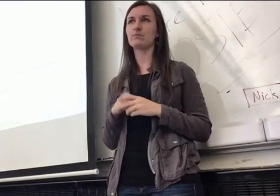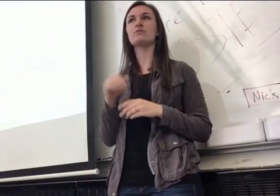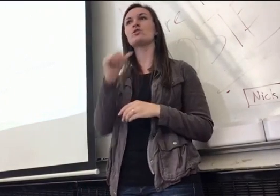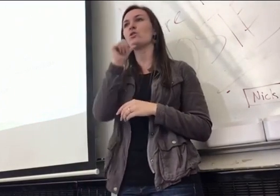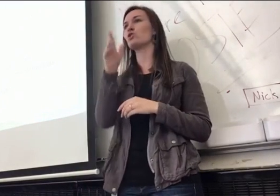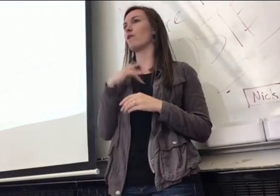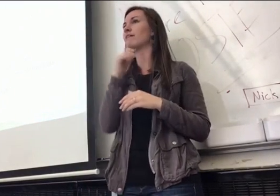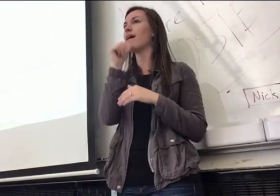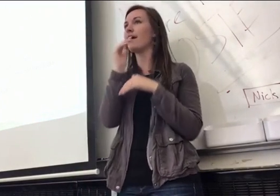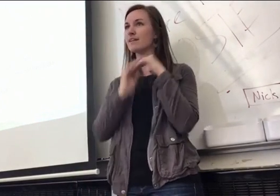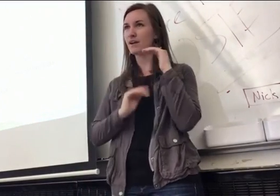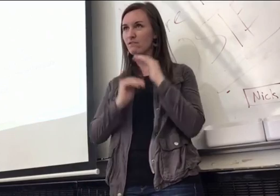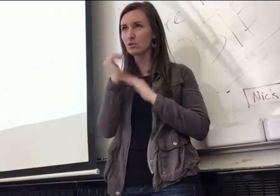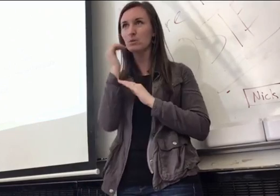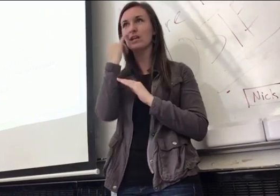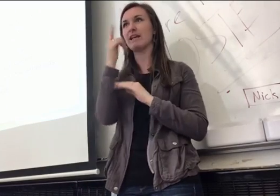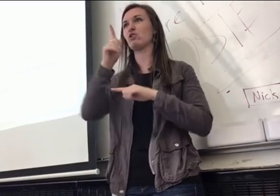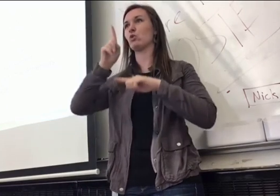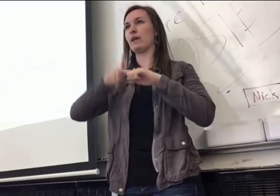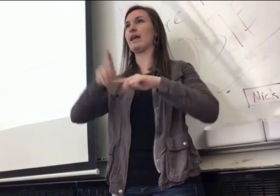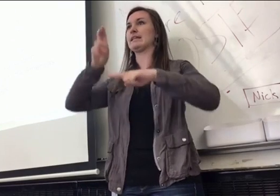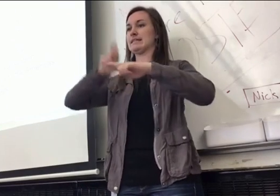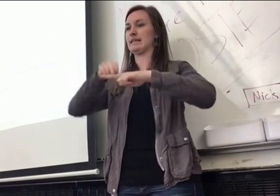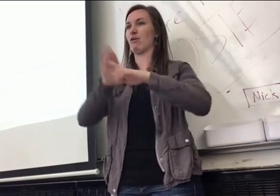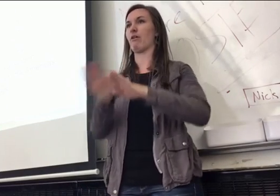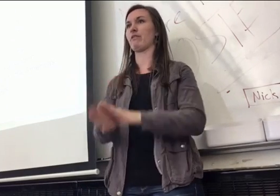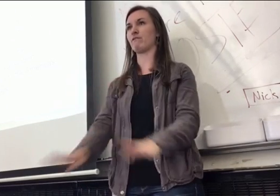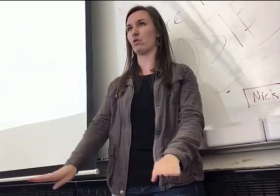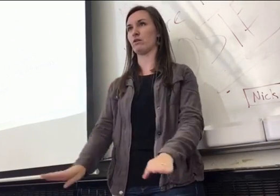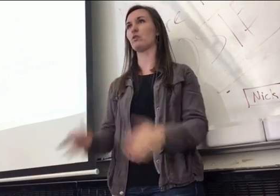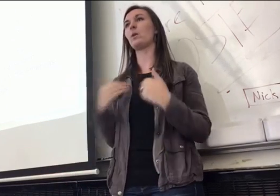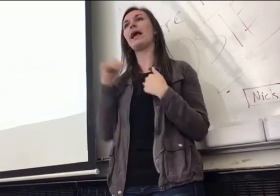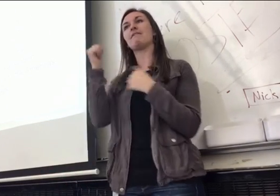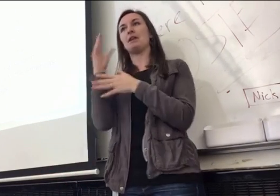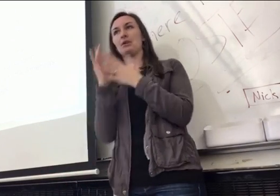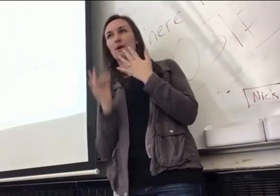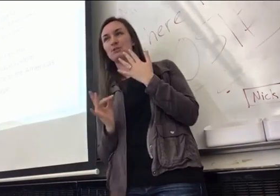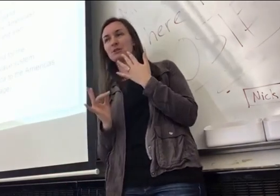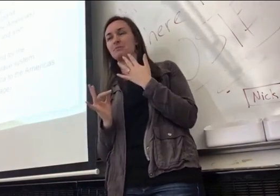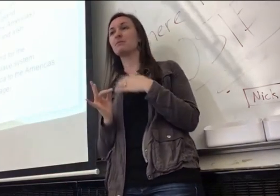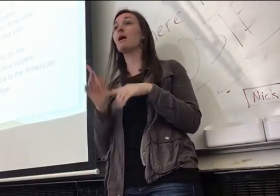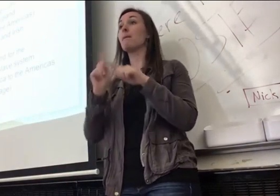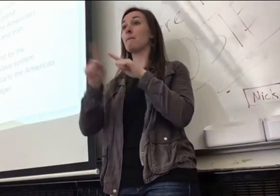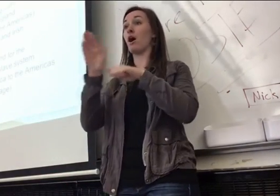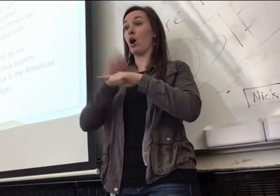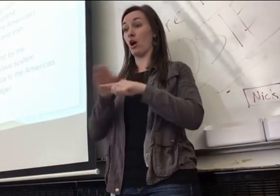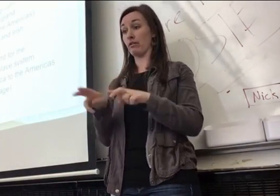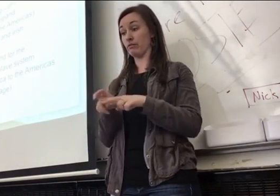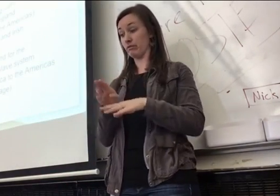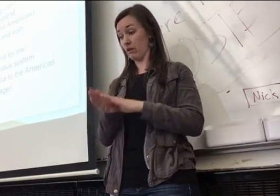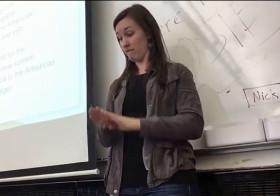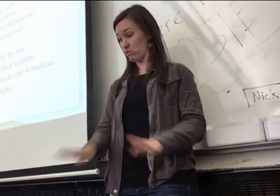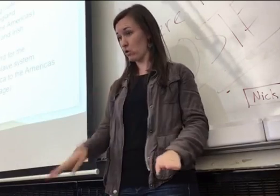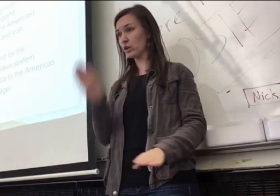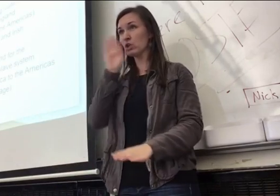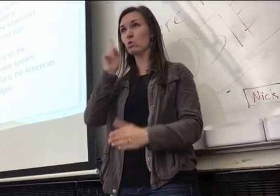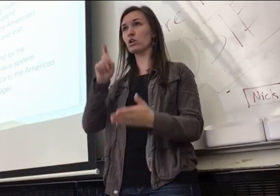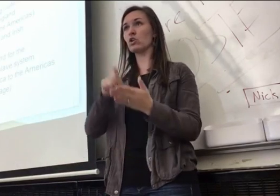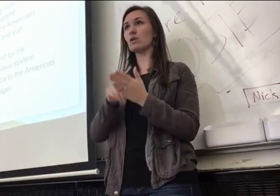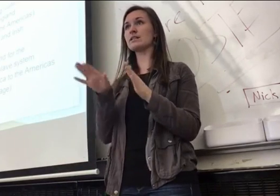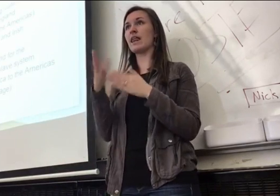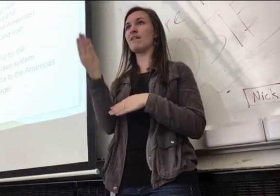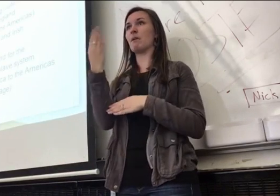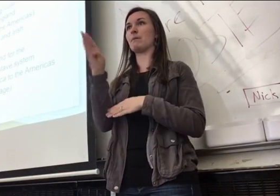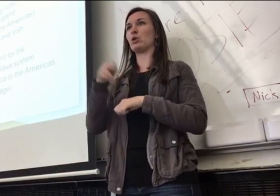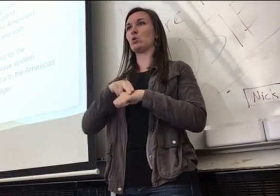feel uncomfortable if it's not doable for you, okay? But on the ground, you will notice a large amount